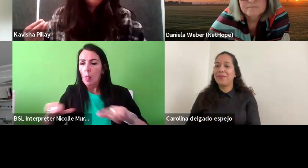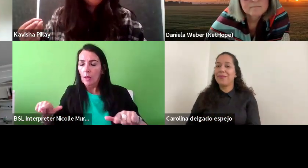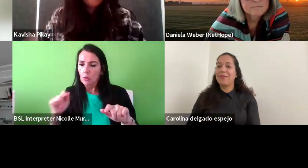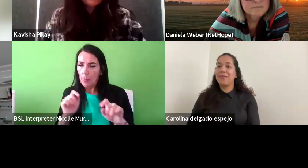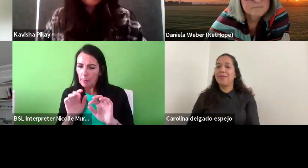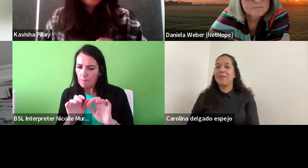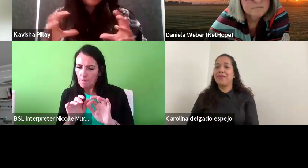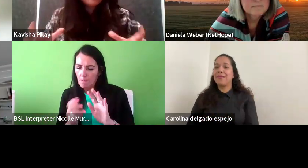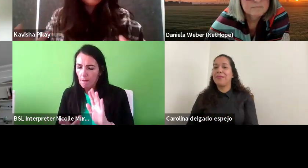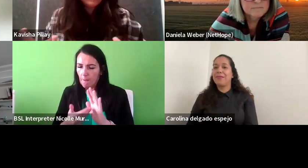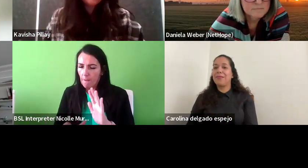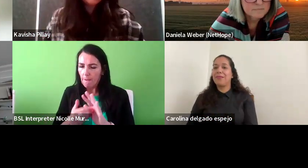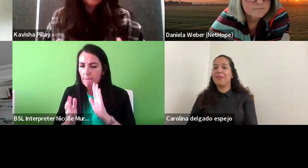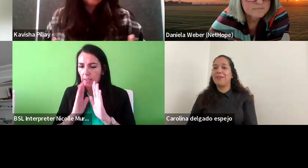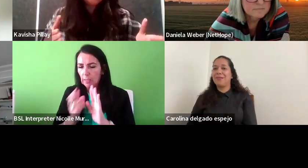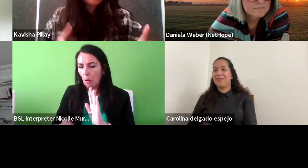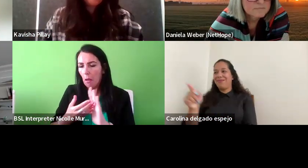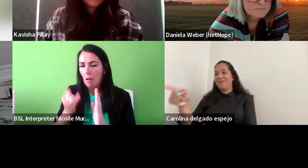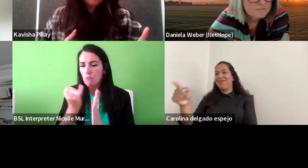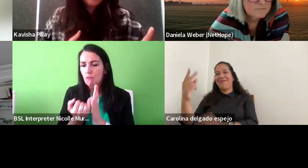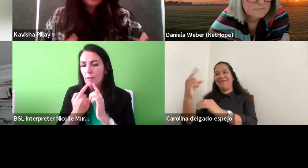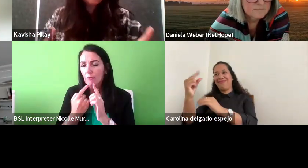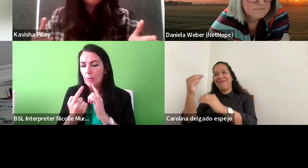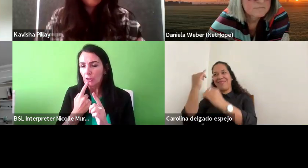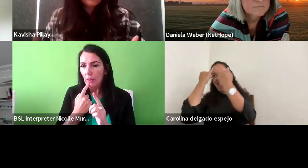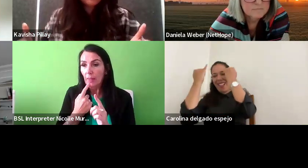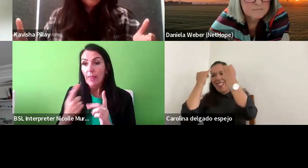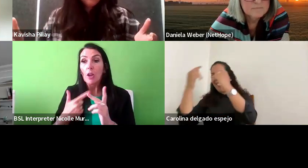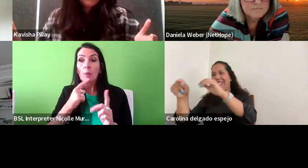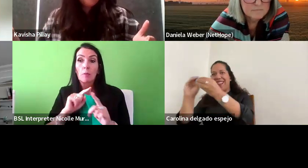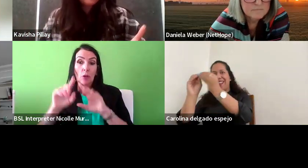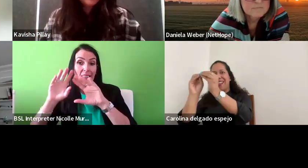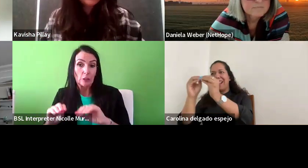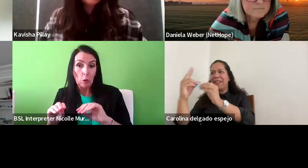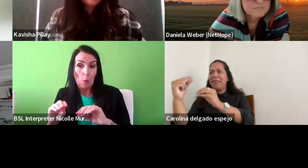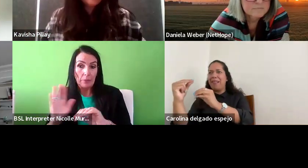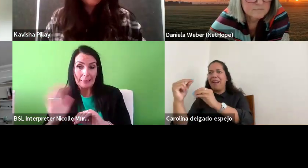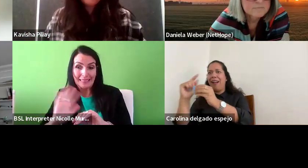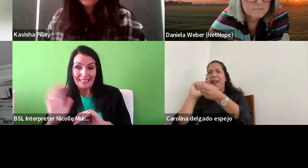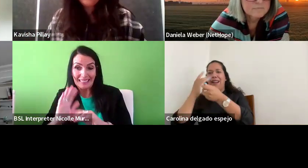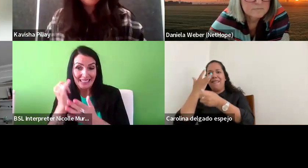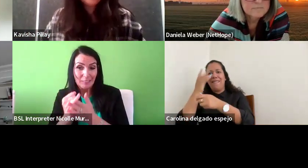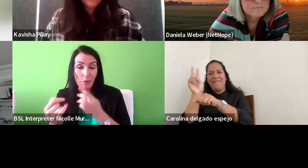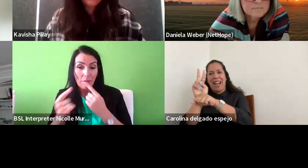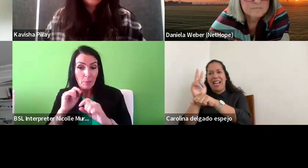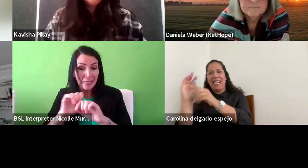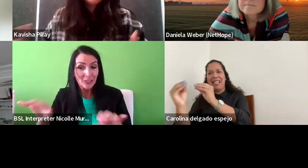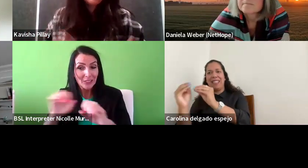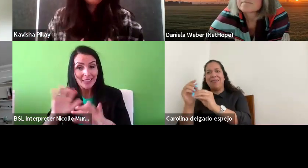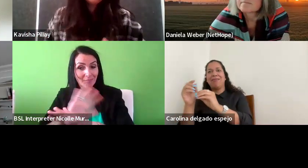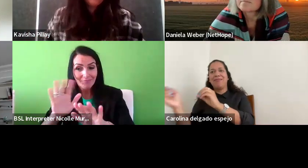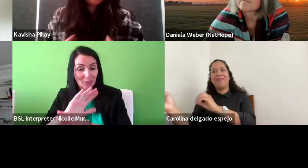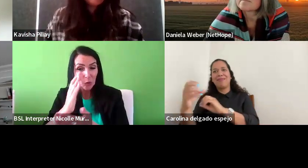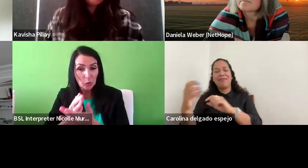to understand what was going on and prevent and potentially prevent the spread of this disinformation and this harm,